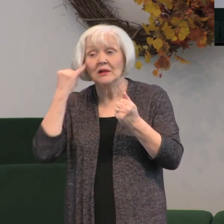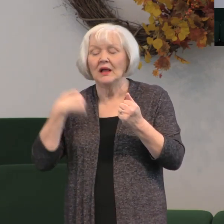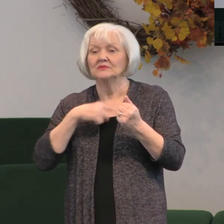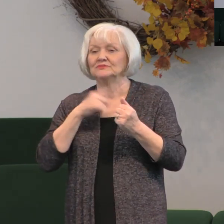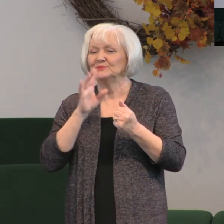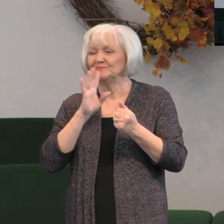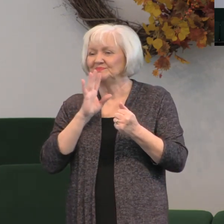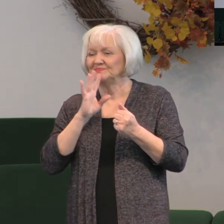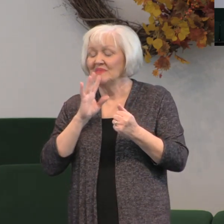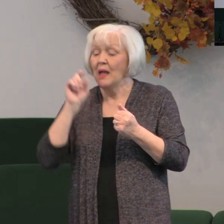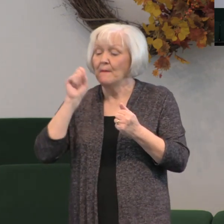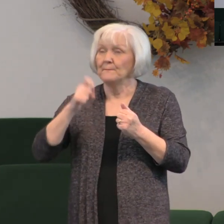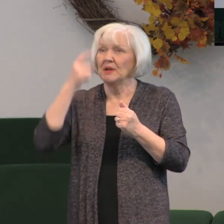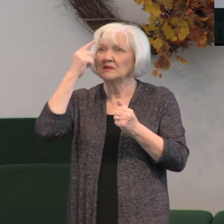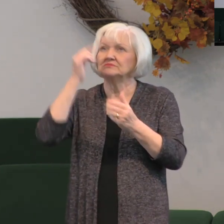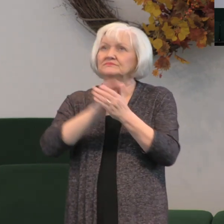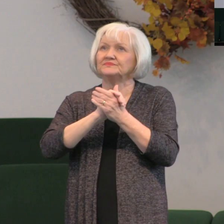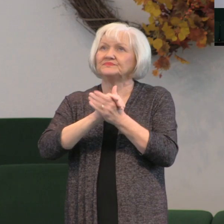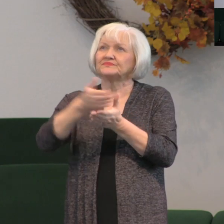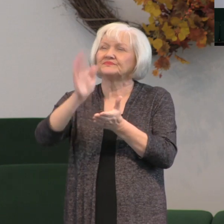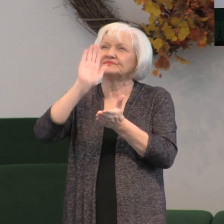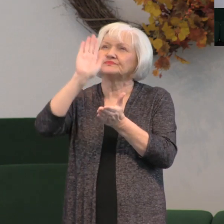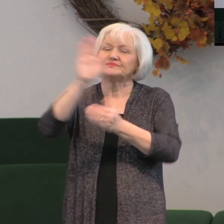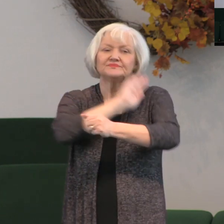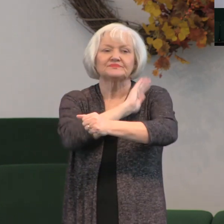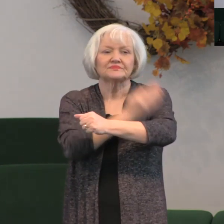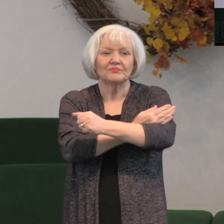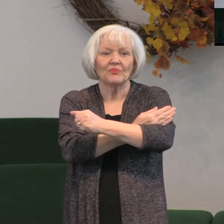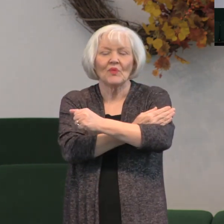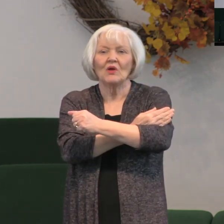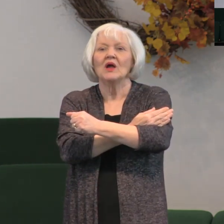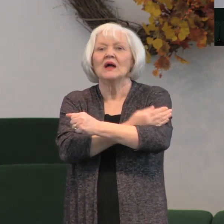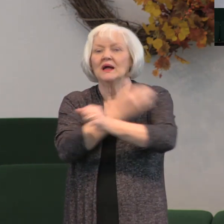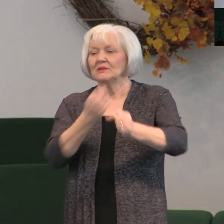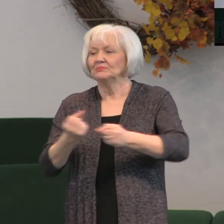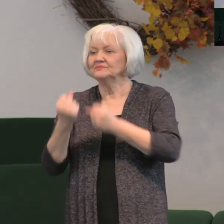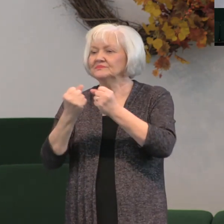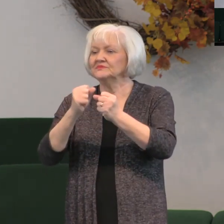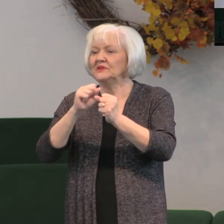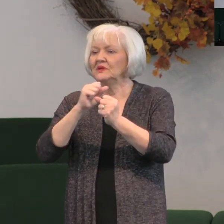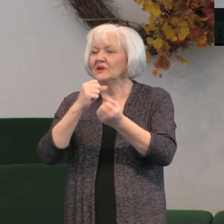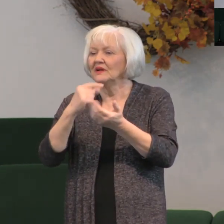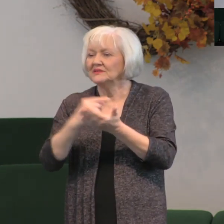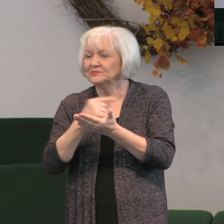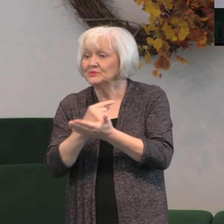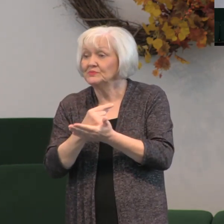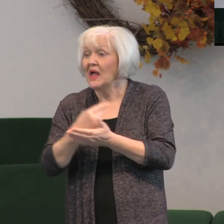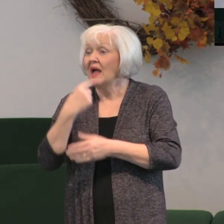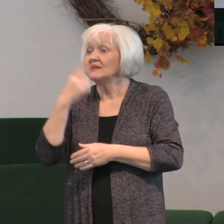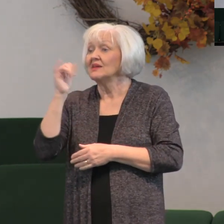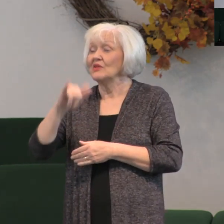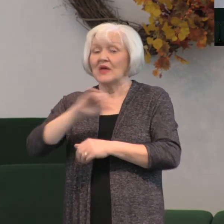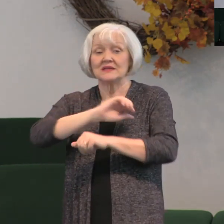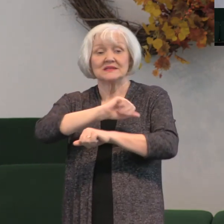power of God and the gospel and its relevance for our lives today. And say all that to set up the